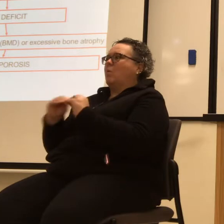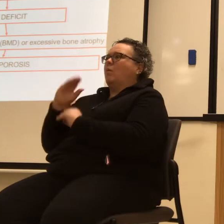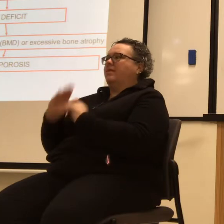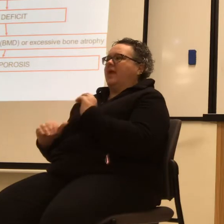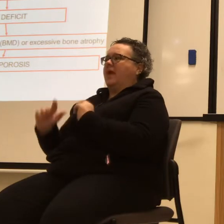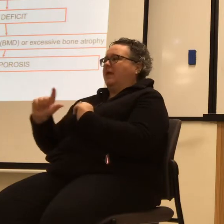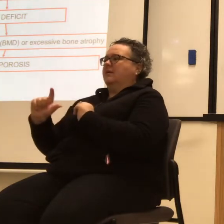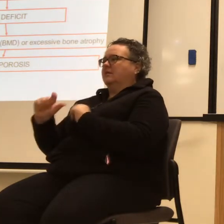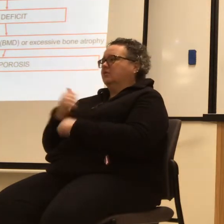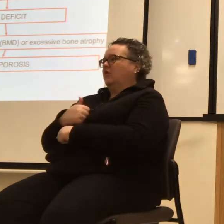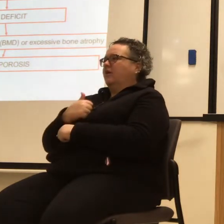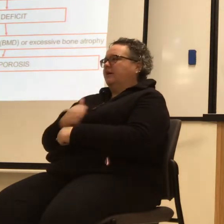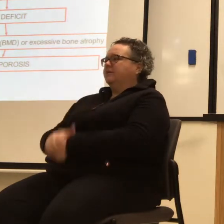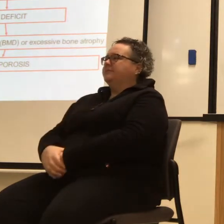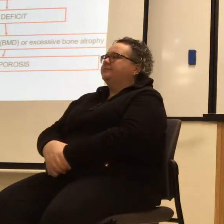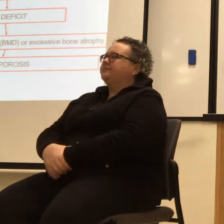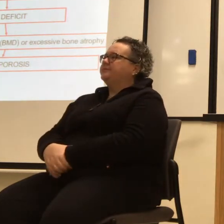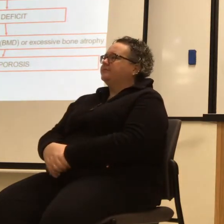Pretzel logic.